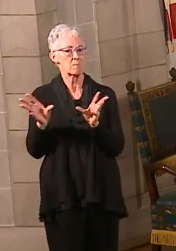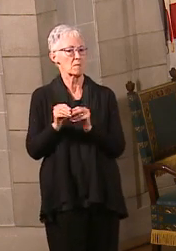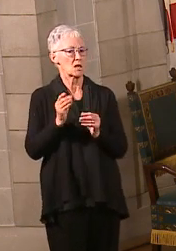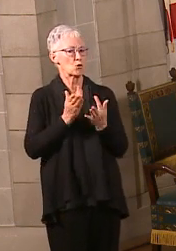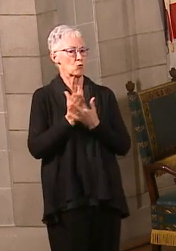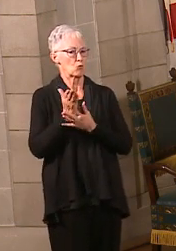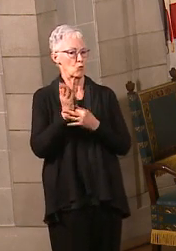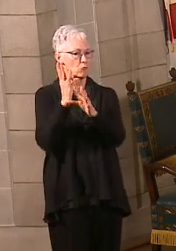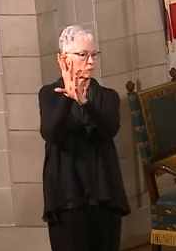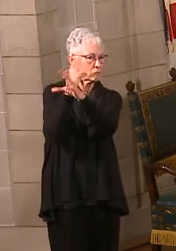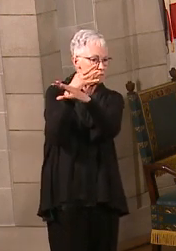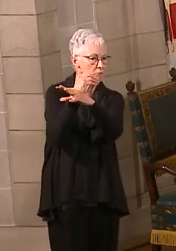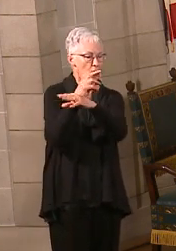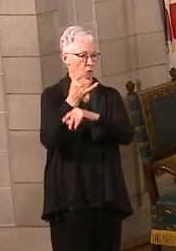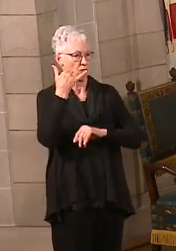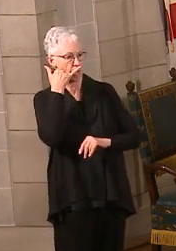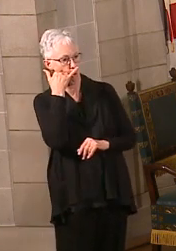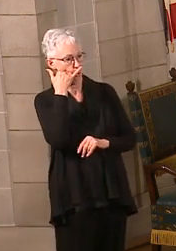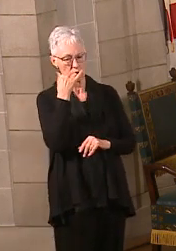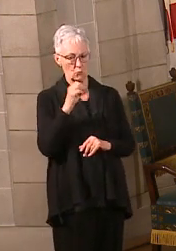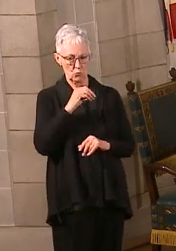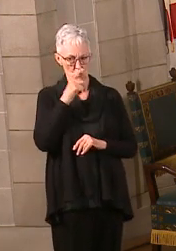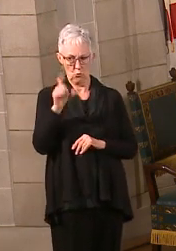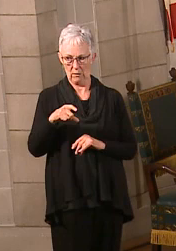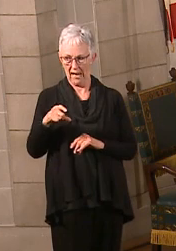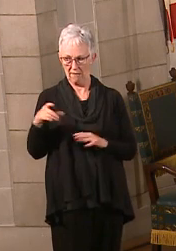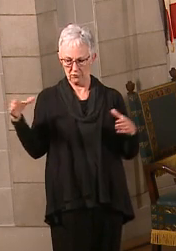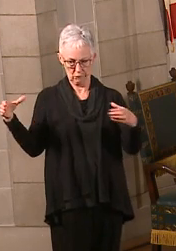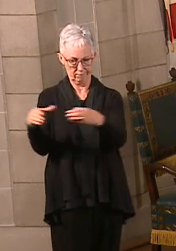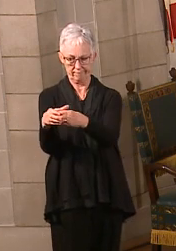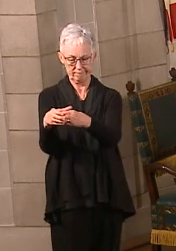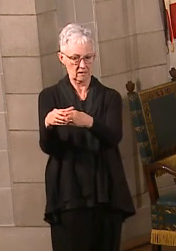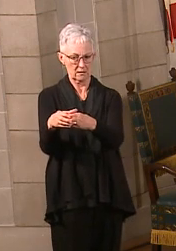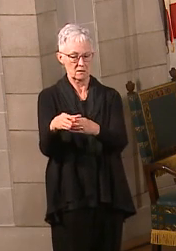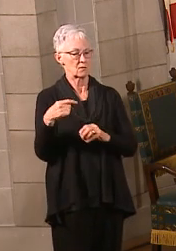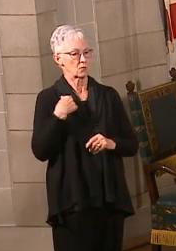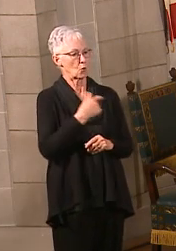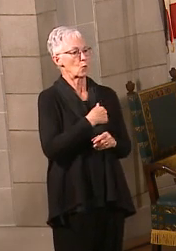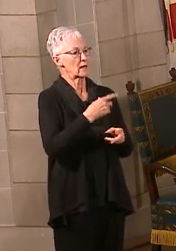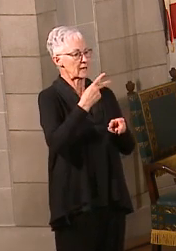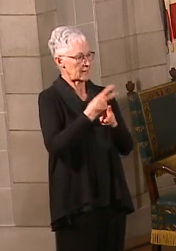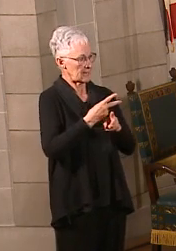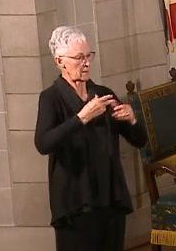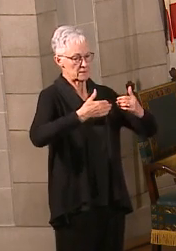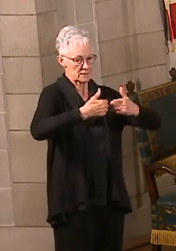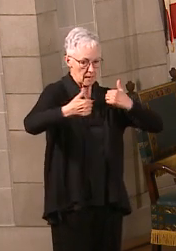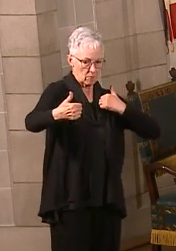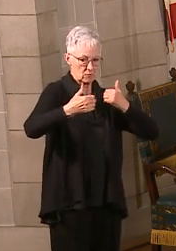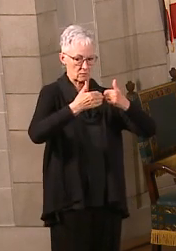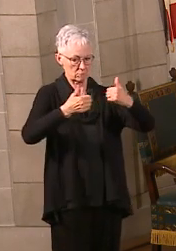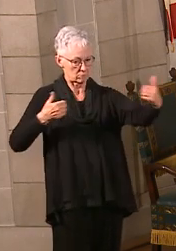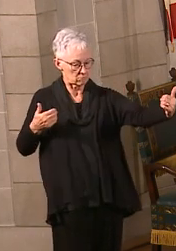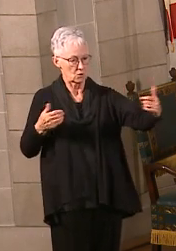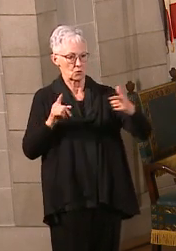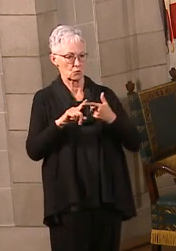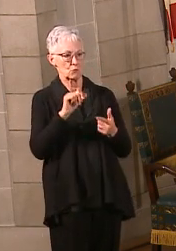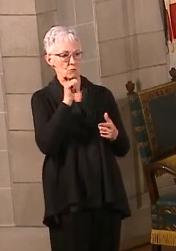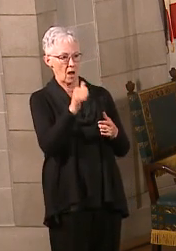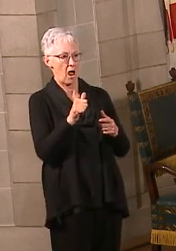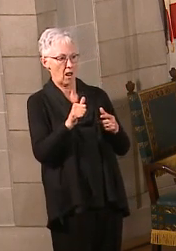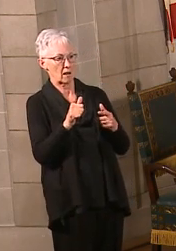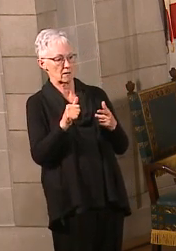deliver essential services to maintain distance from our coworkers so that we're not jeopardizing each other of getting